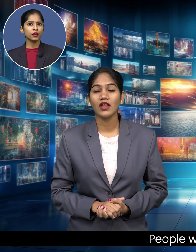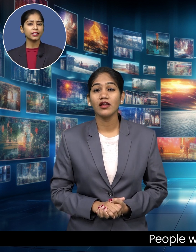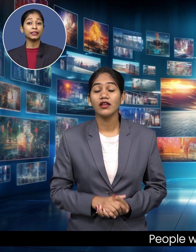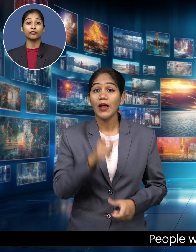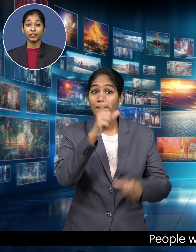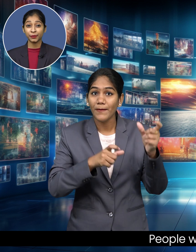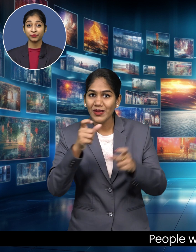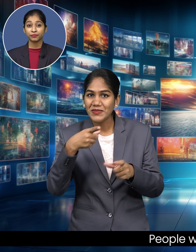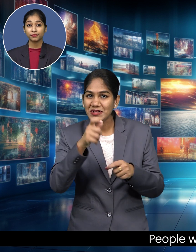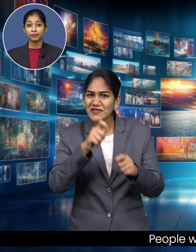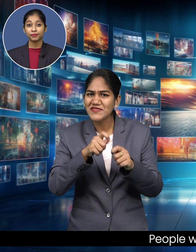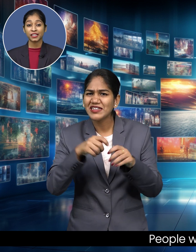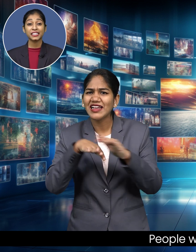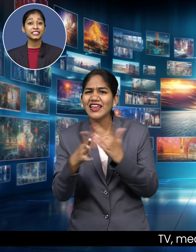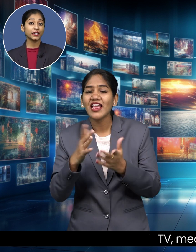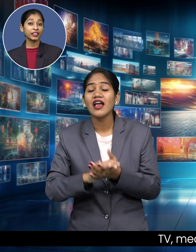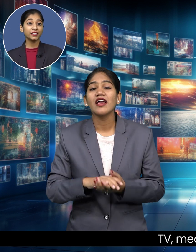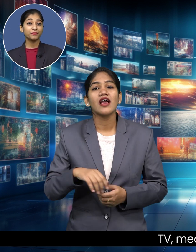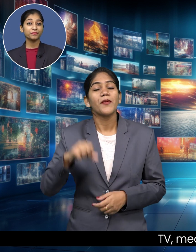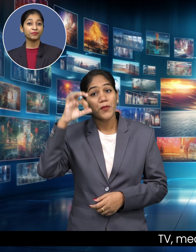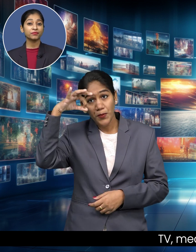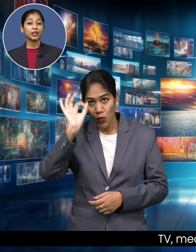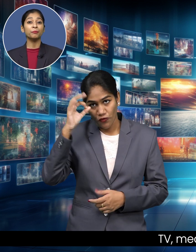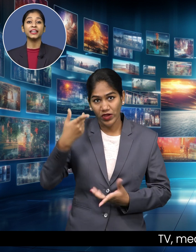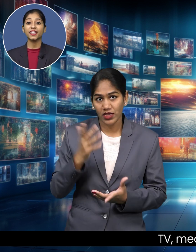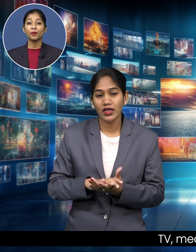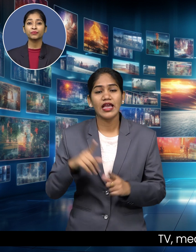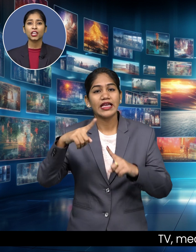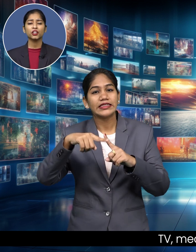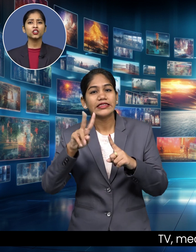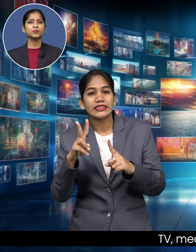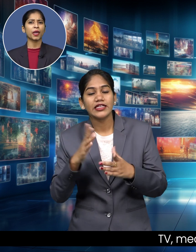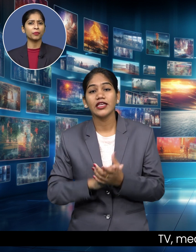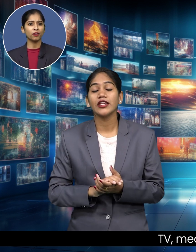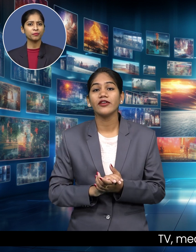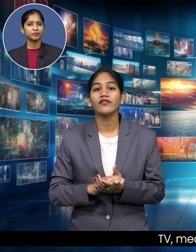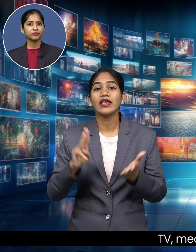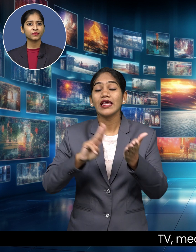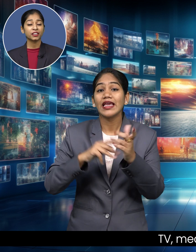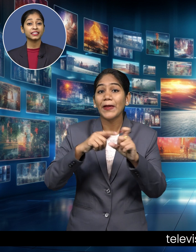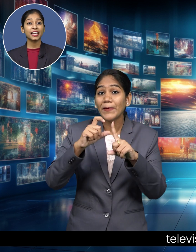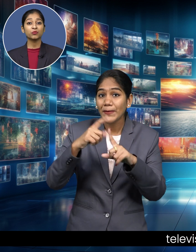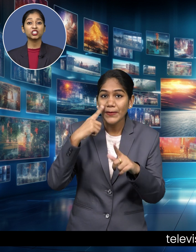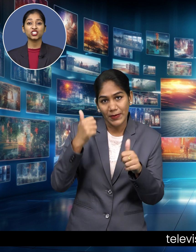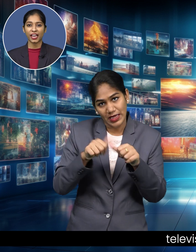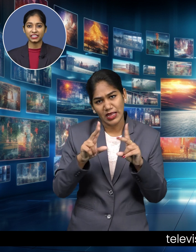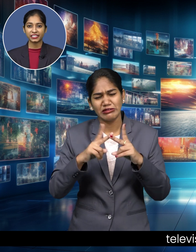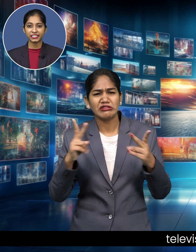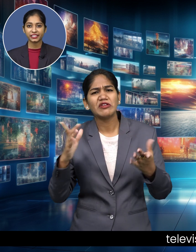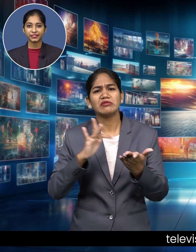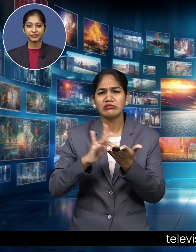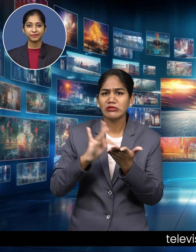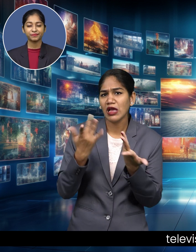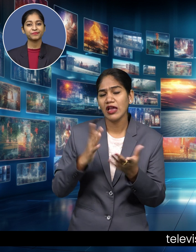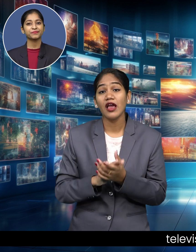People working in the film, TV, media, newspaper, television